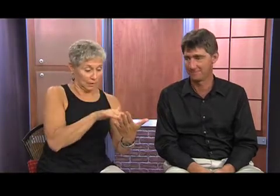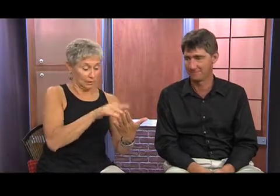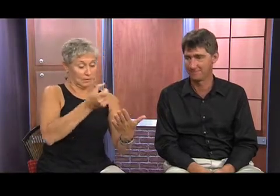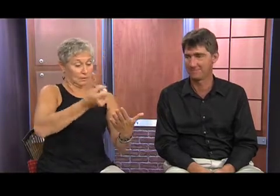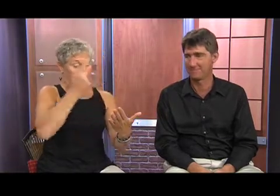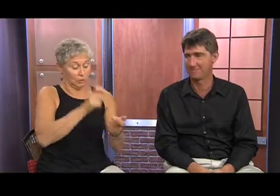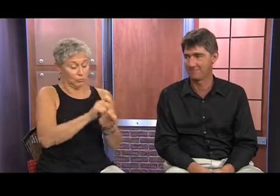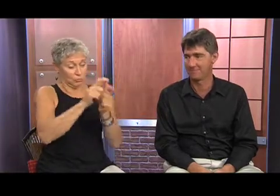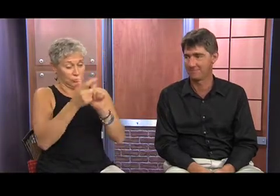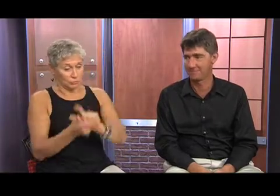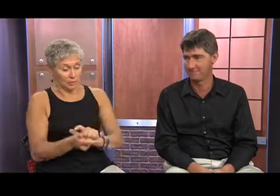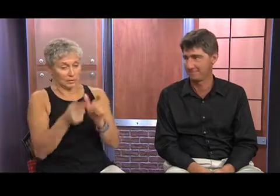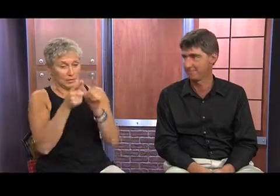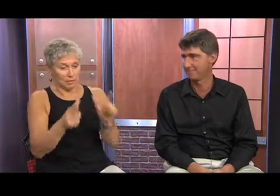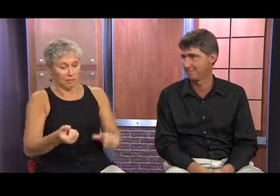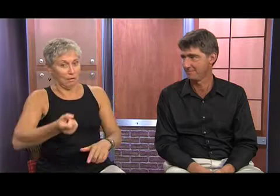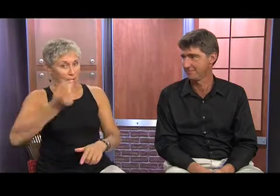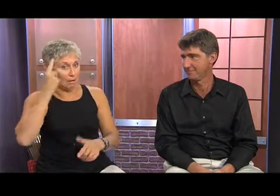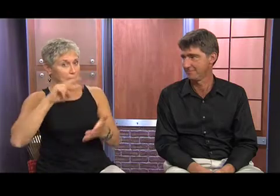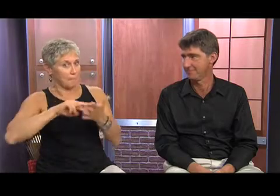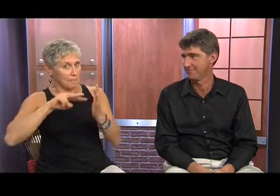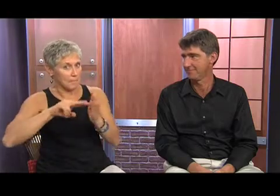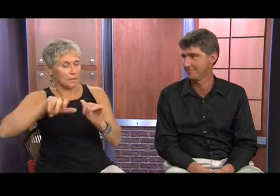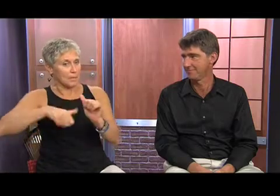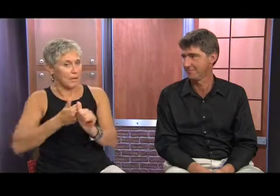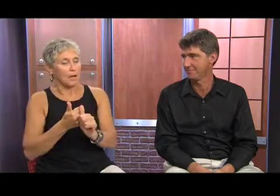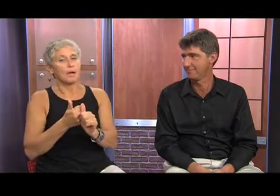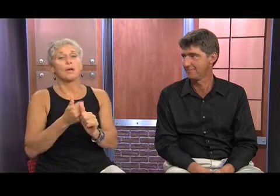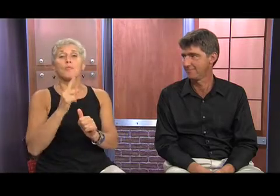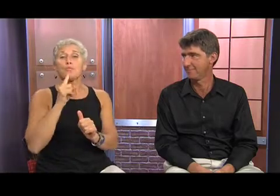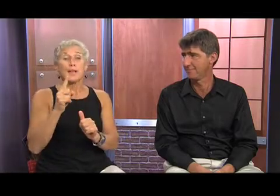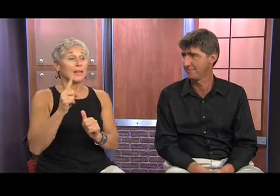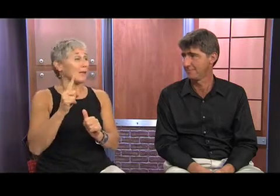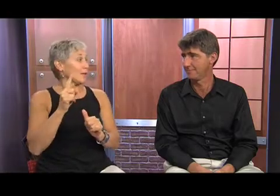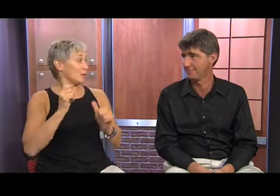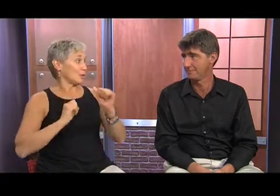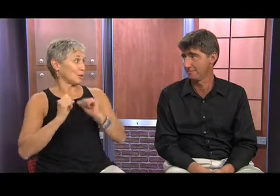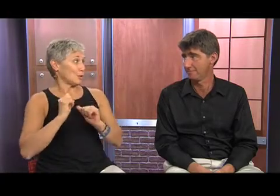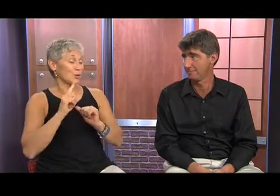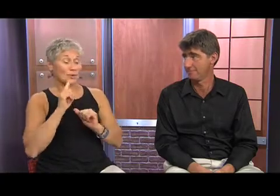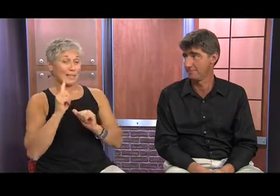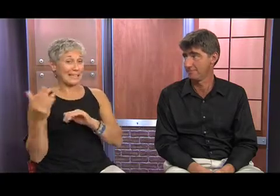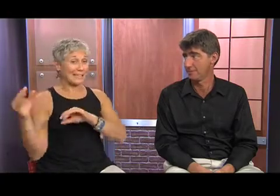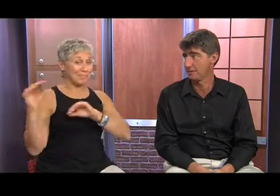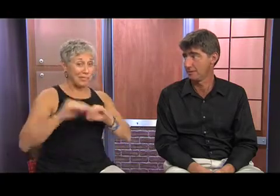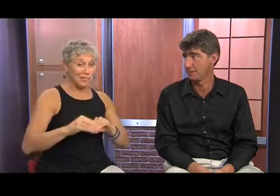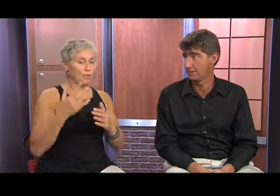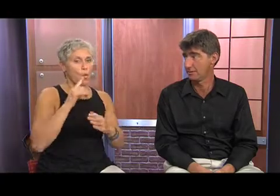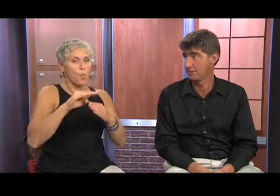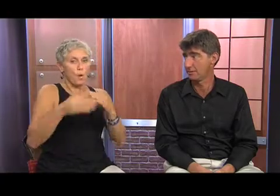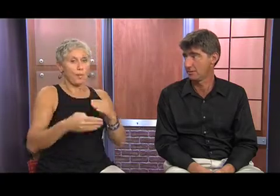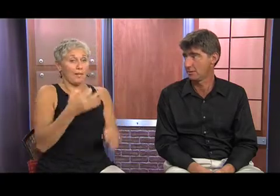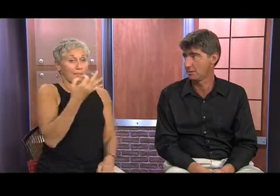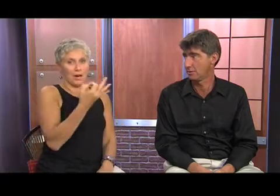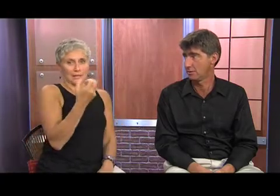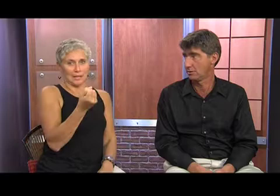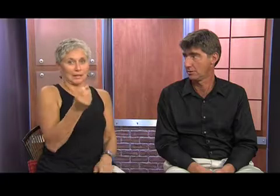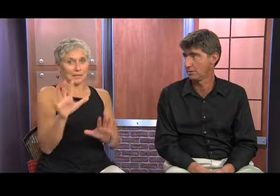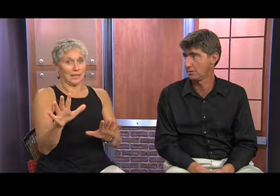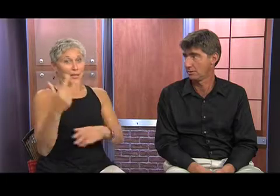about. But with many of our shows, they're here for a weekend. So even if they come to opening night, which is Friday night, and they are interpreting